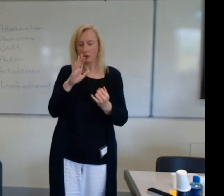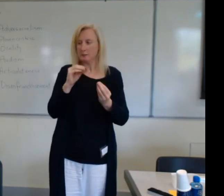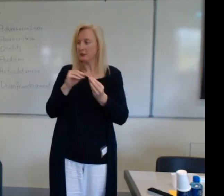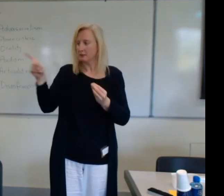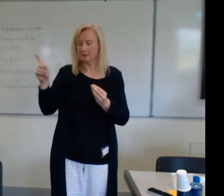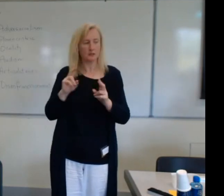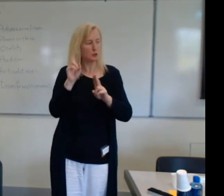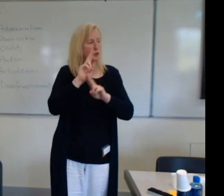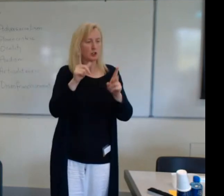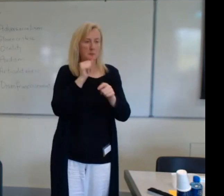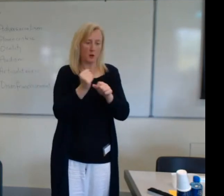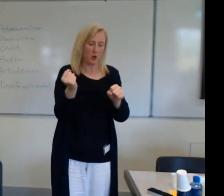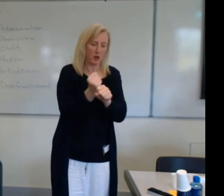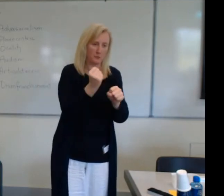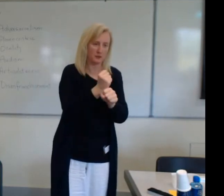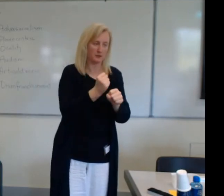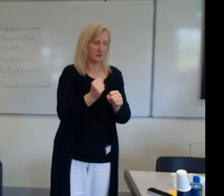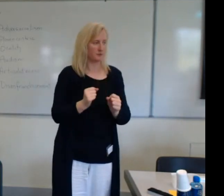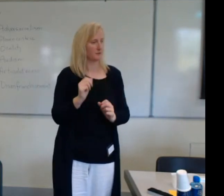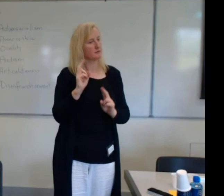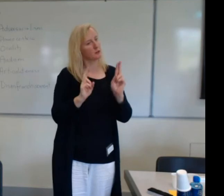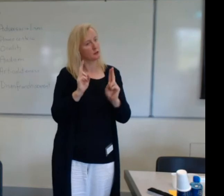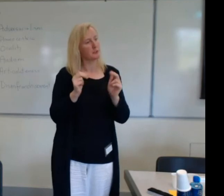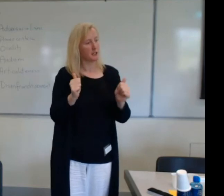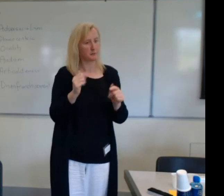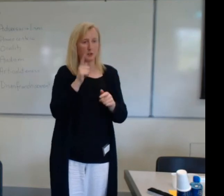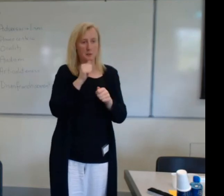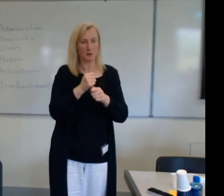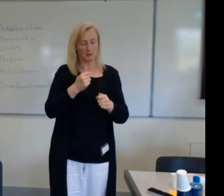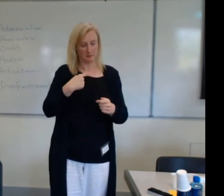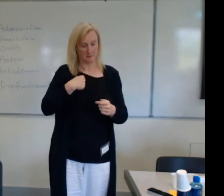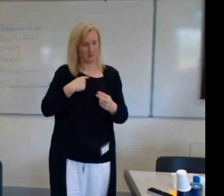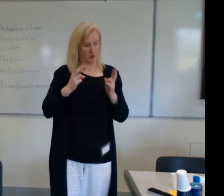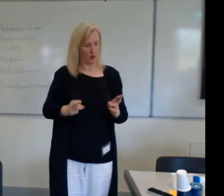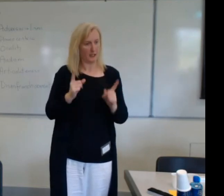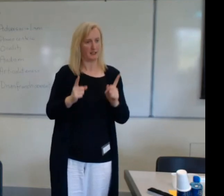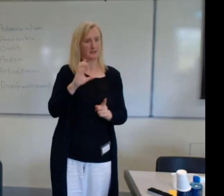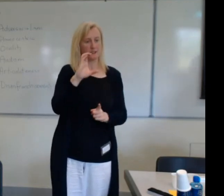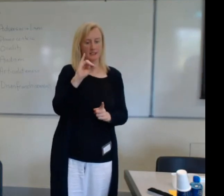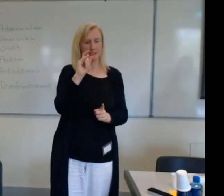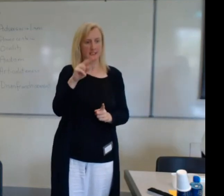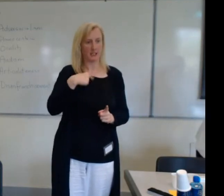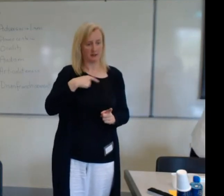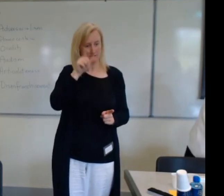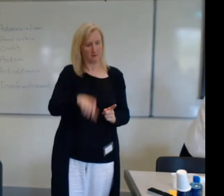about quantity. It's also about, you know, citizenship. You know, if we're citizens, well, then what does that mean?